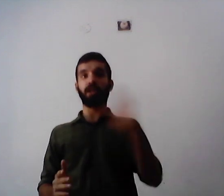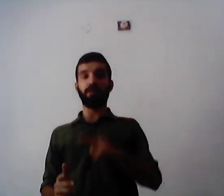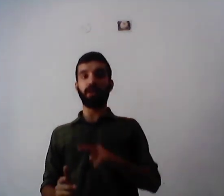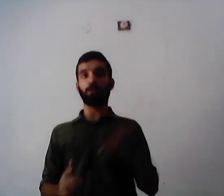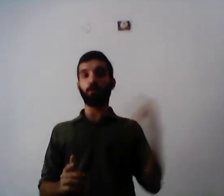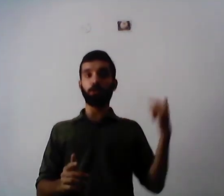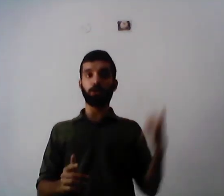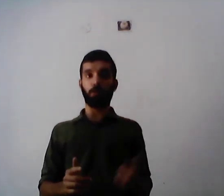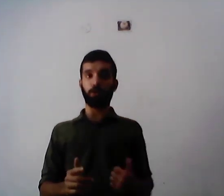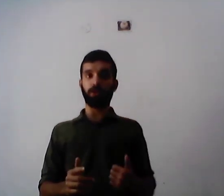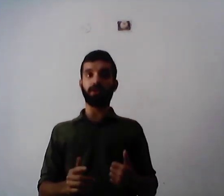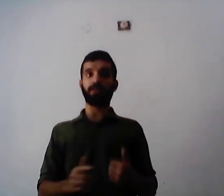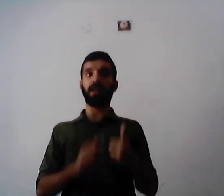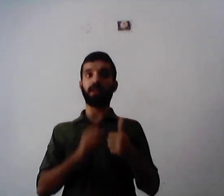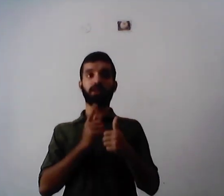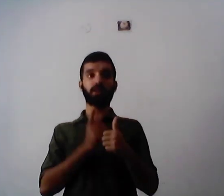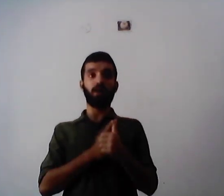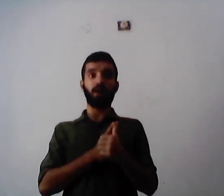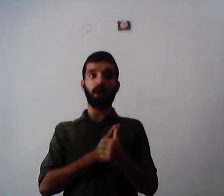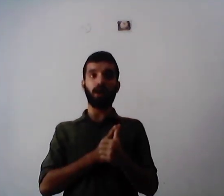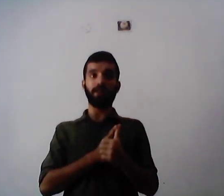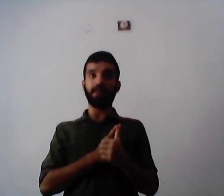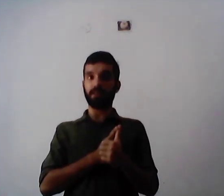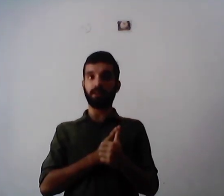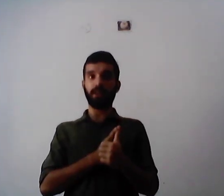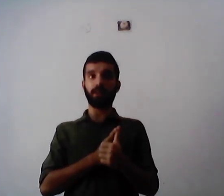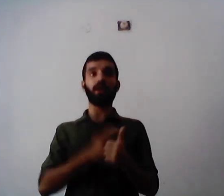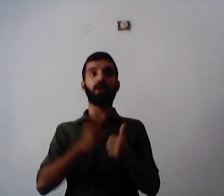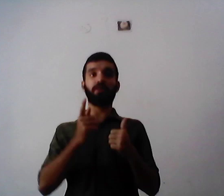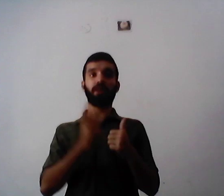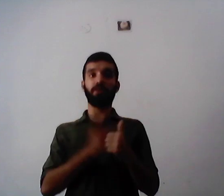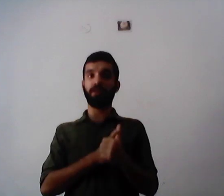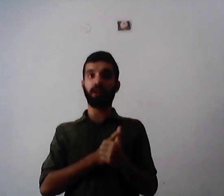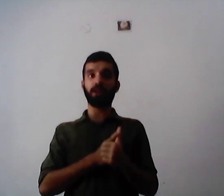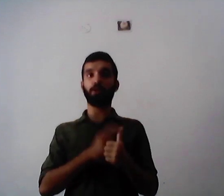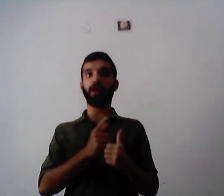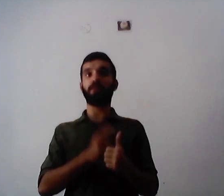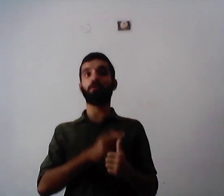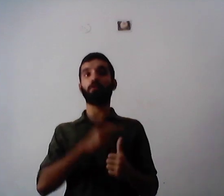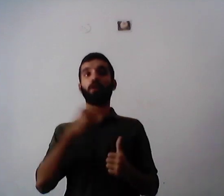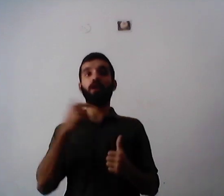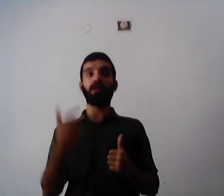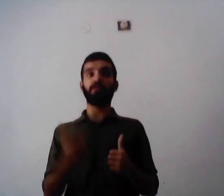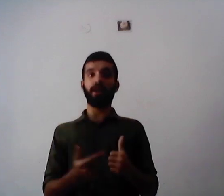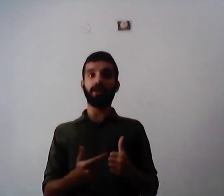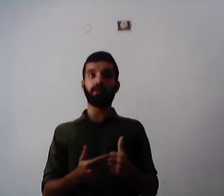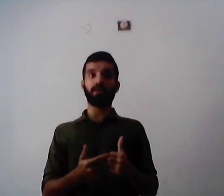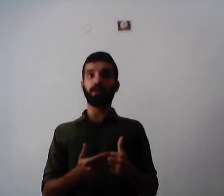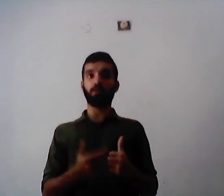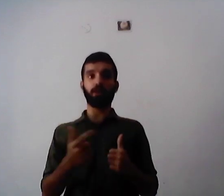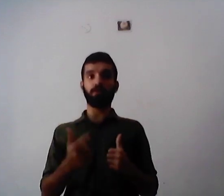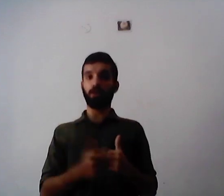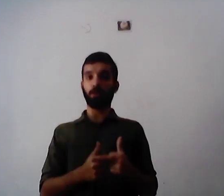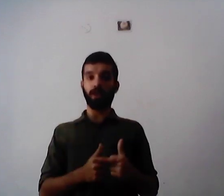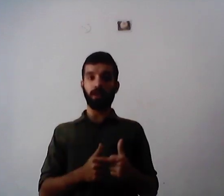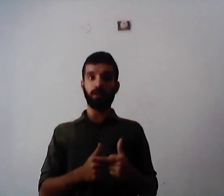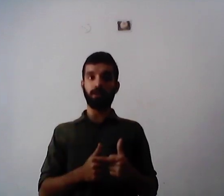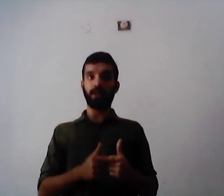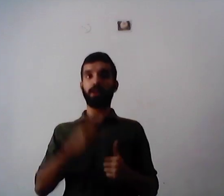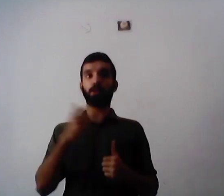revise all those portions. That is a necessary thing. After every class you have to revise things, whatever you have learned, and you have